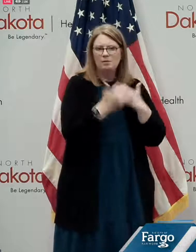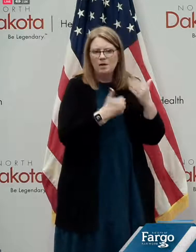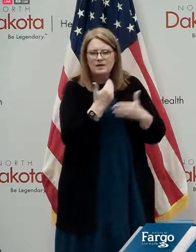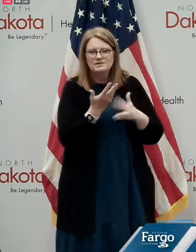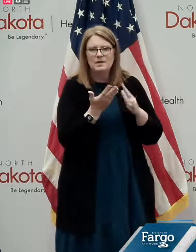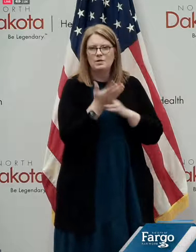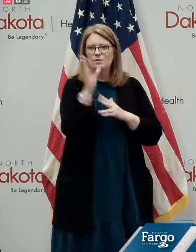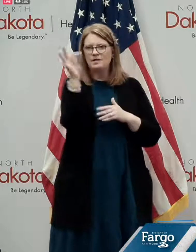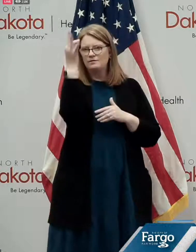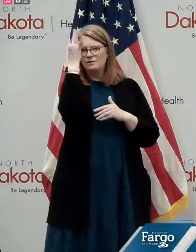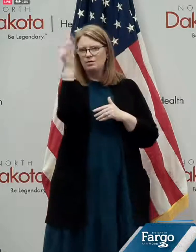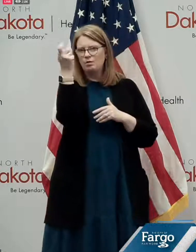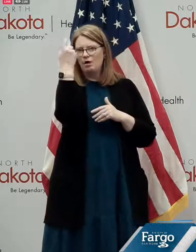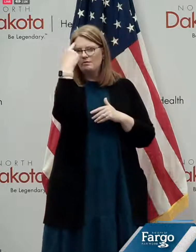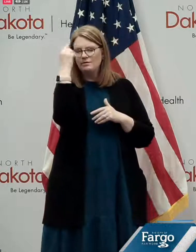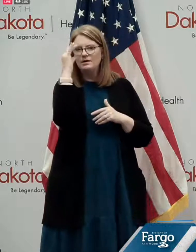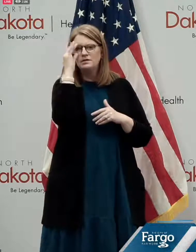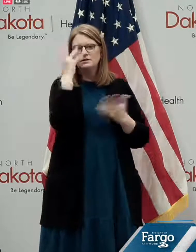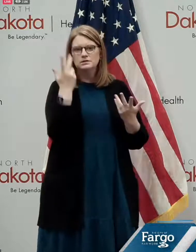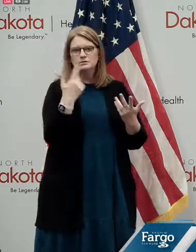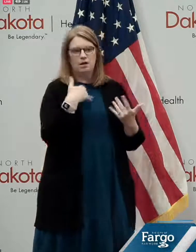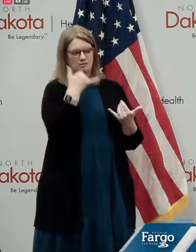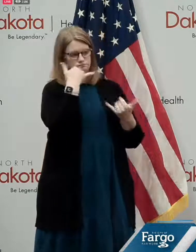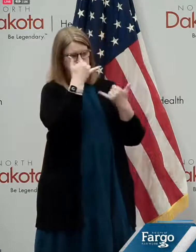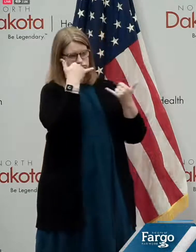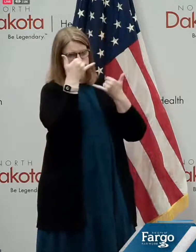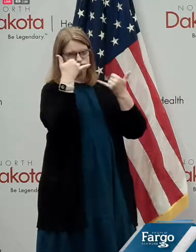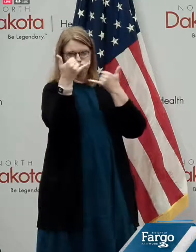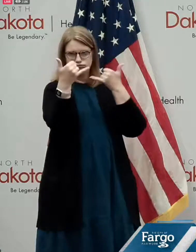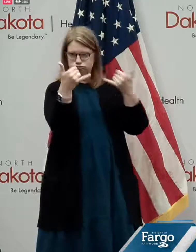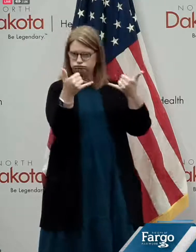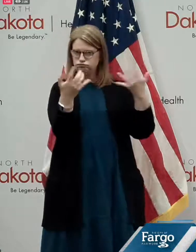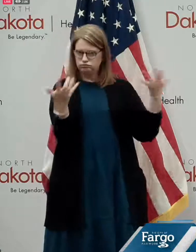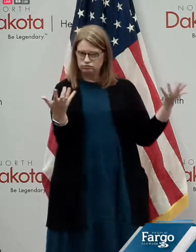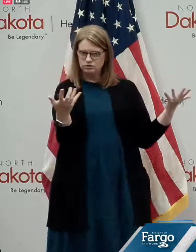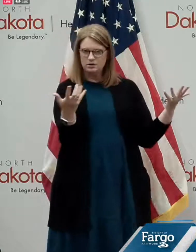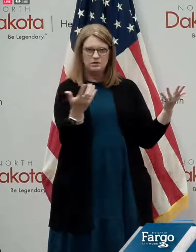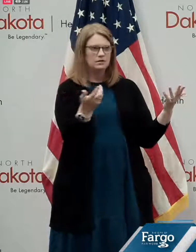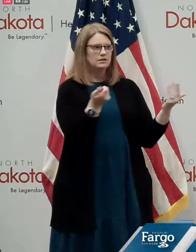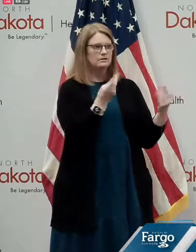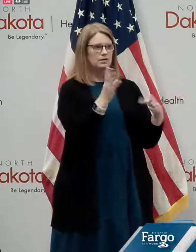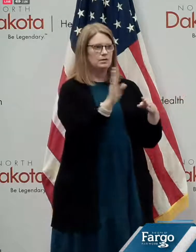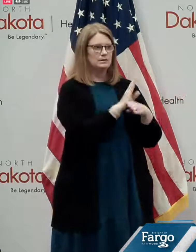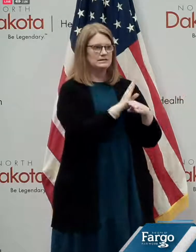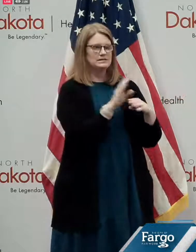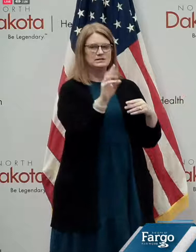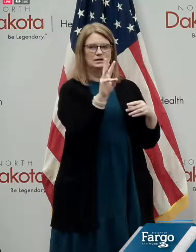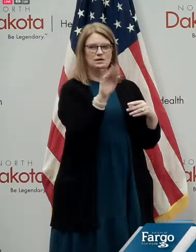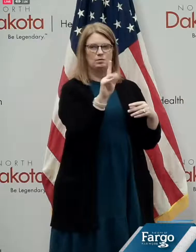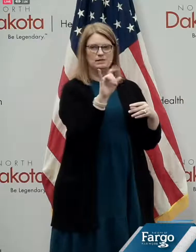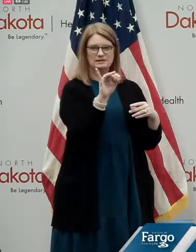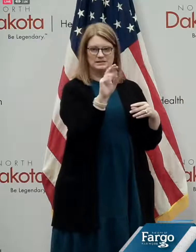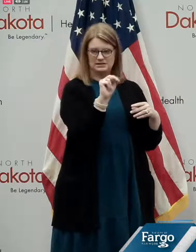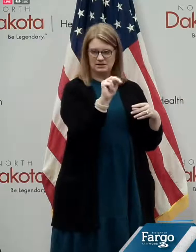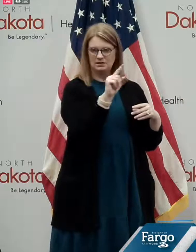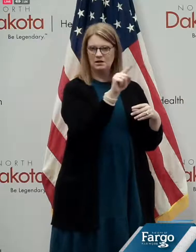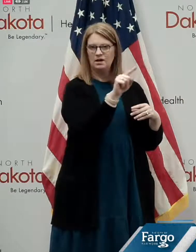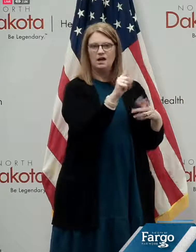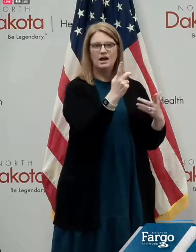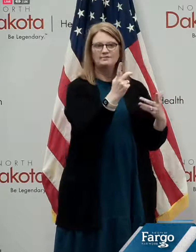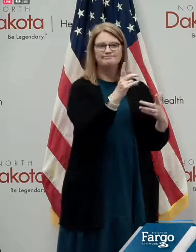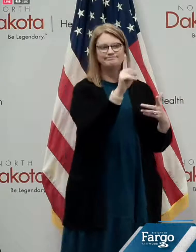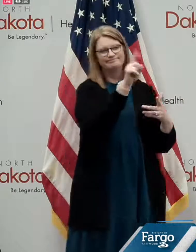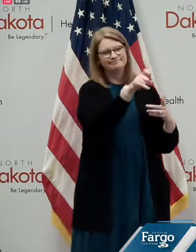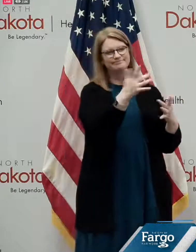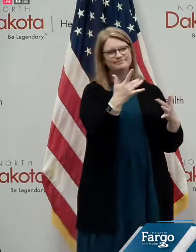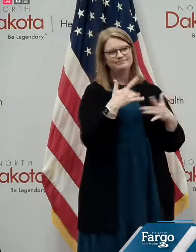federal government. And so I reached out, and I do this very often, to a couple of businesses in Williston, and just simply to